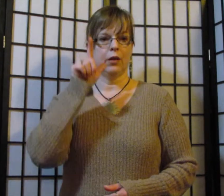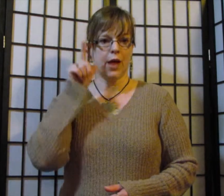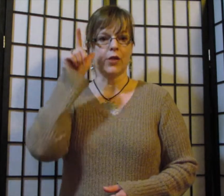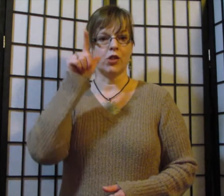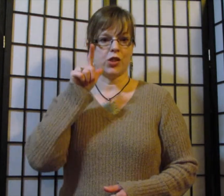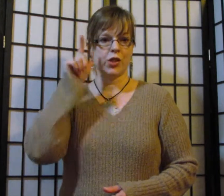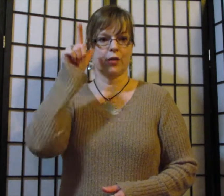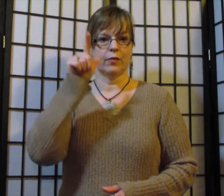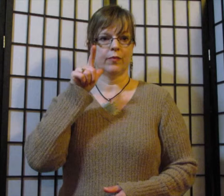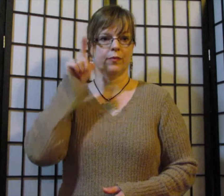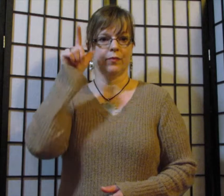Lunch.